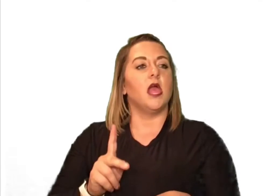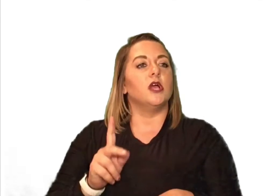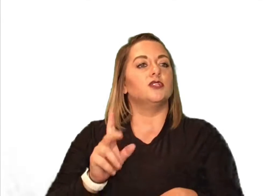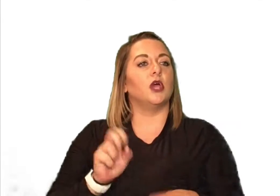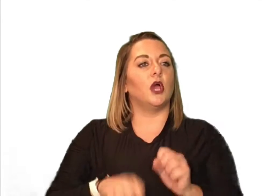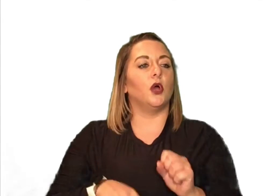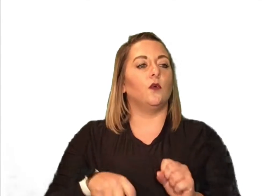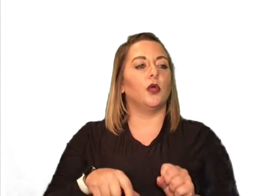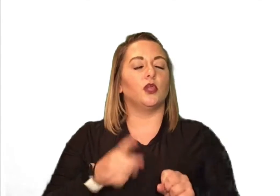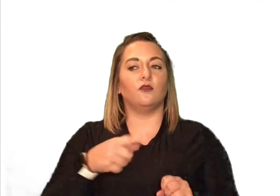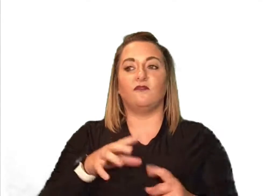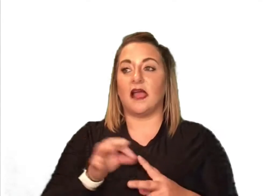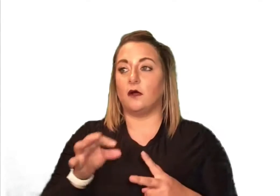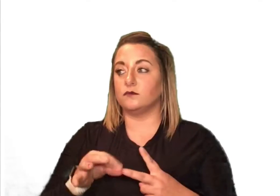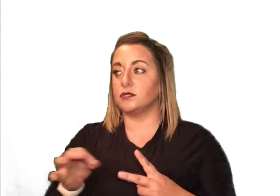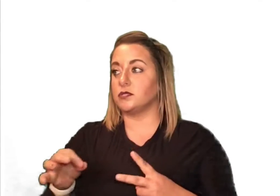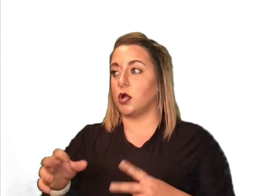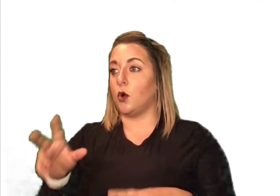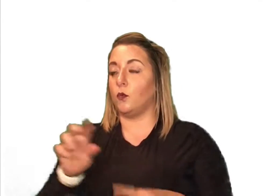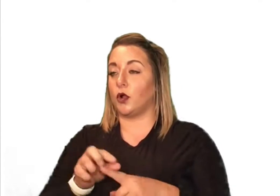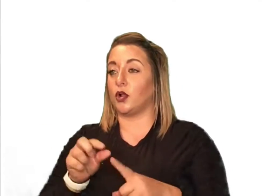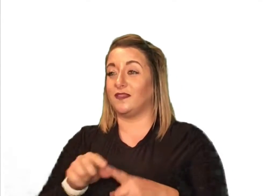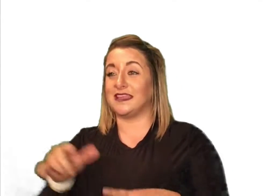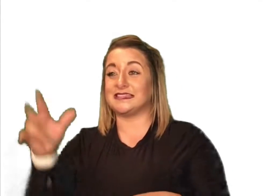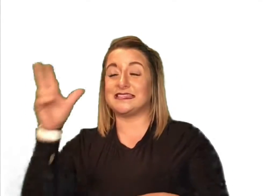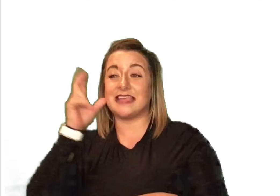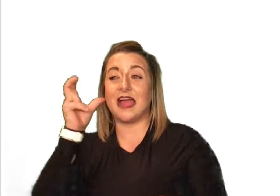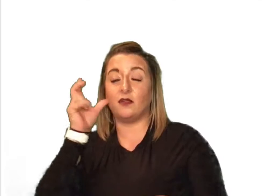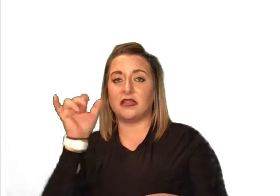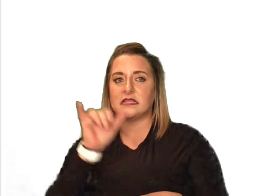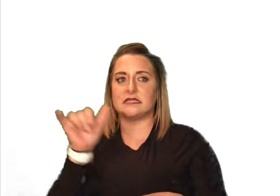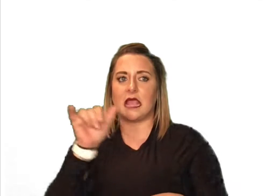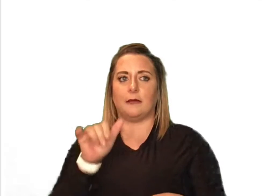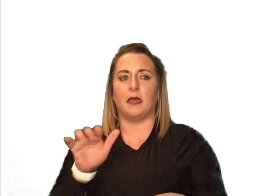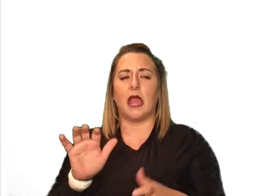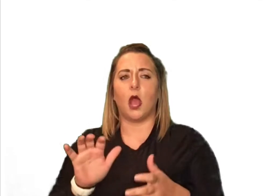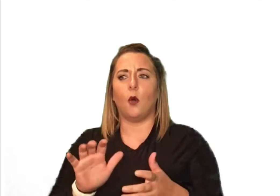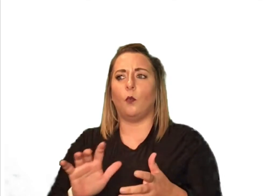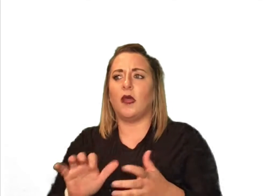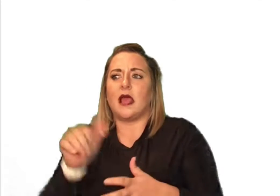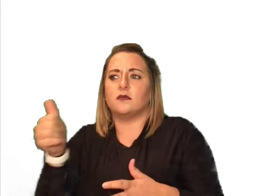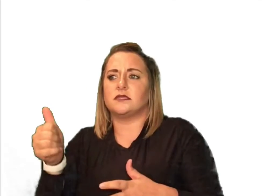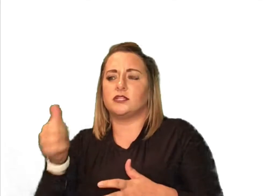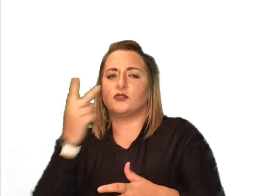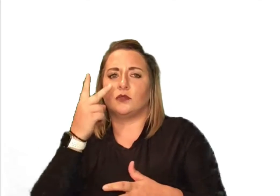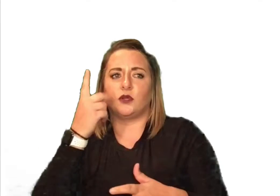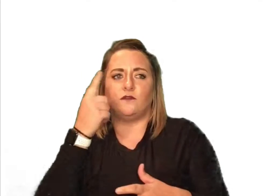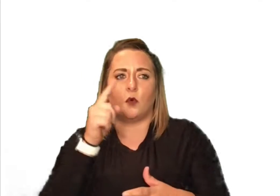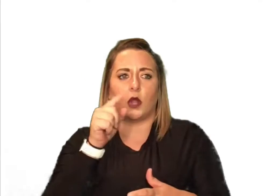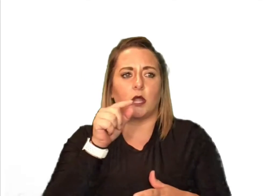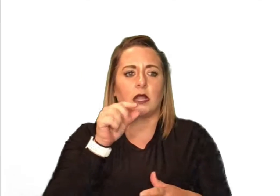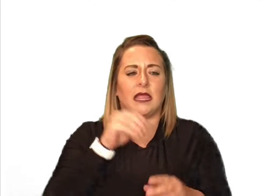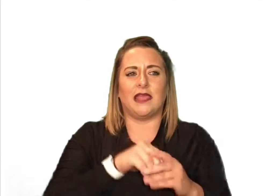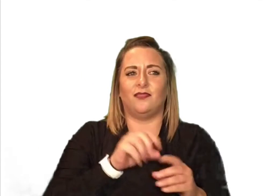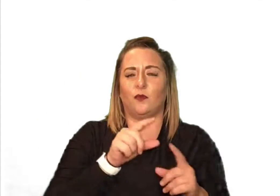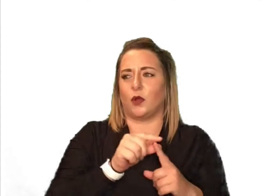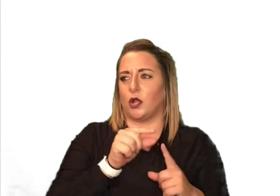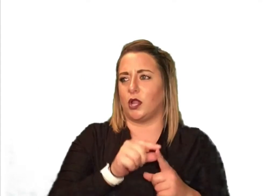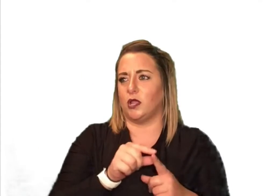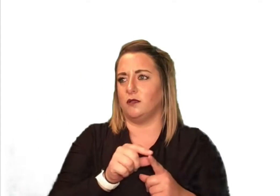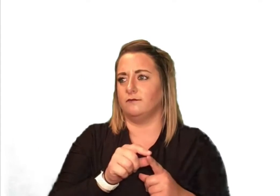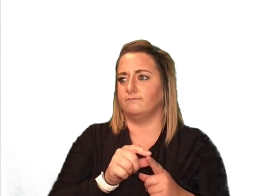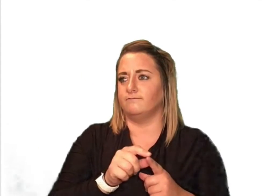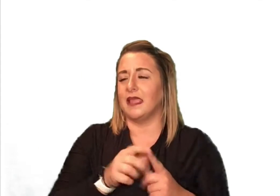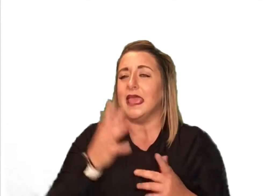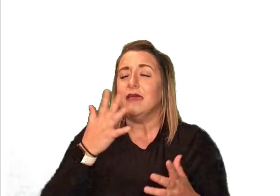Okay, so you found a word that sounded the same. What else did you look for in the